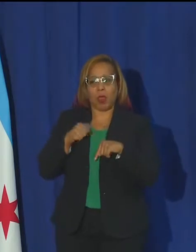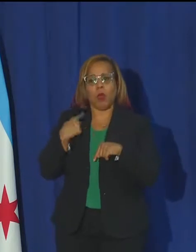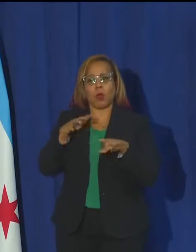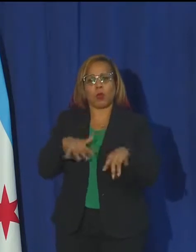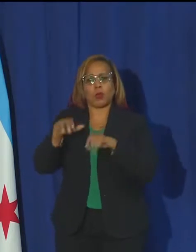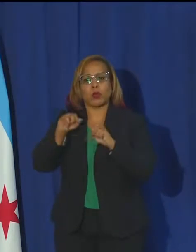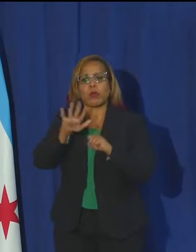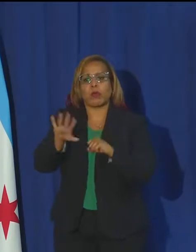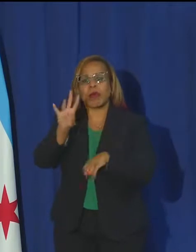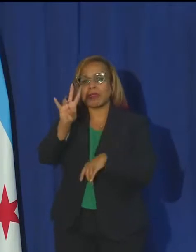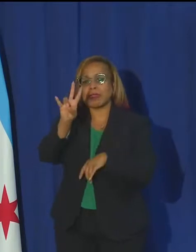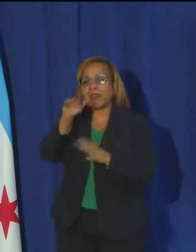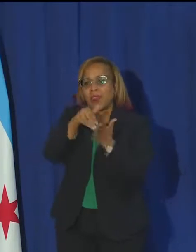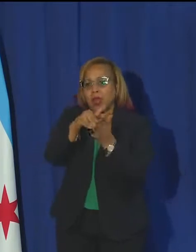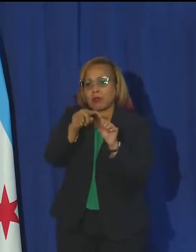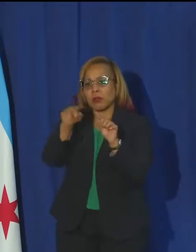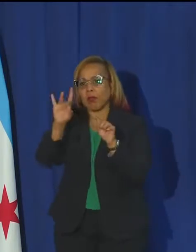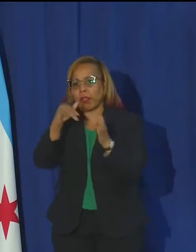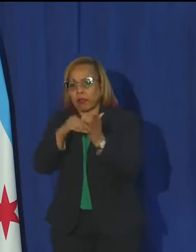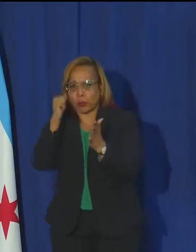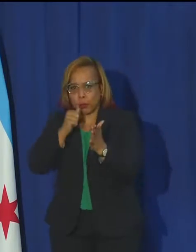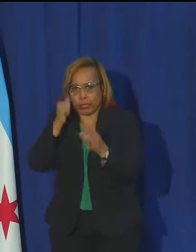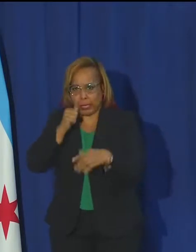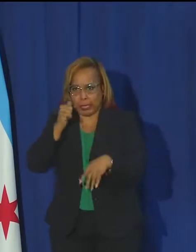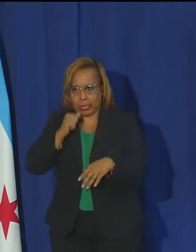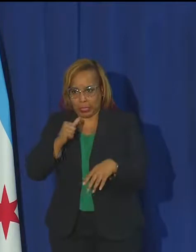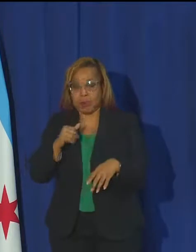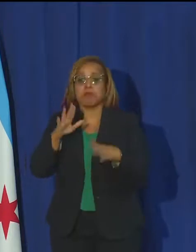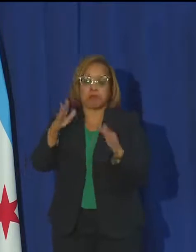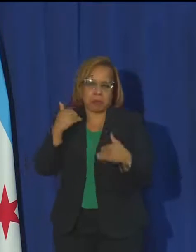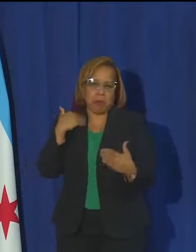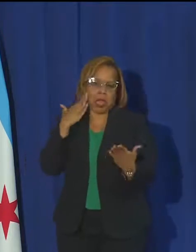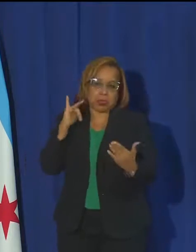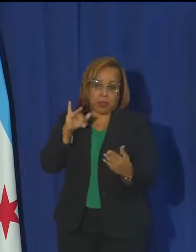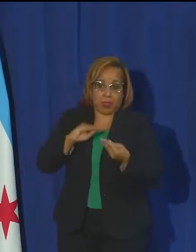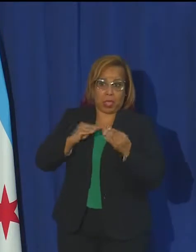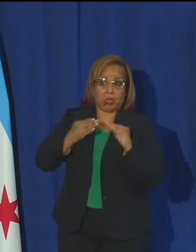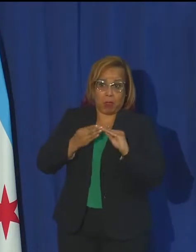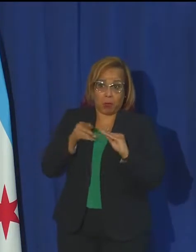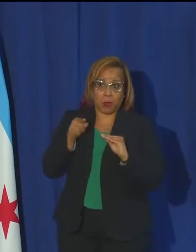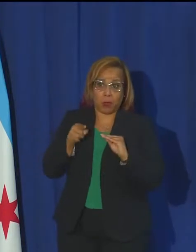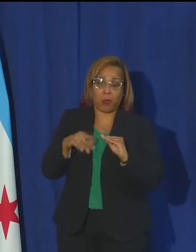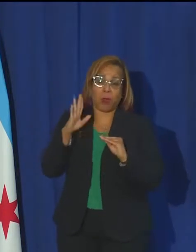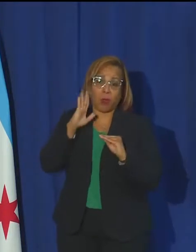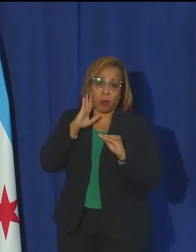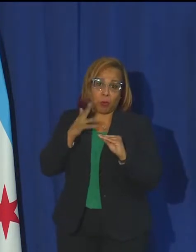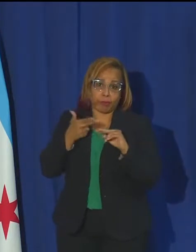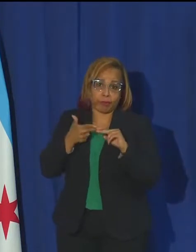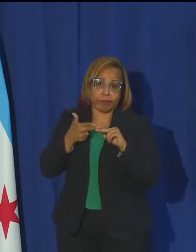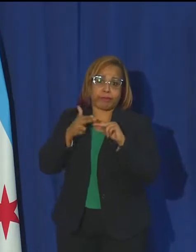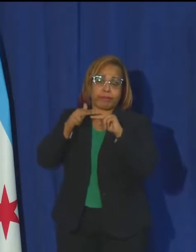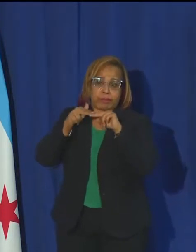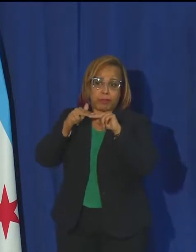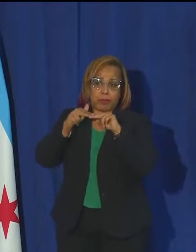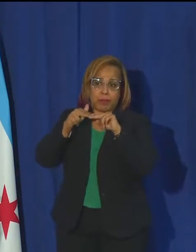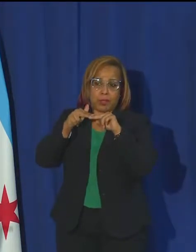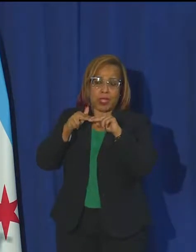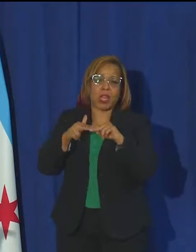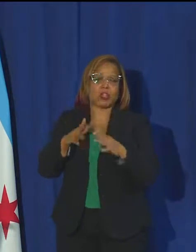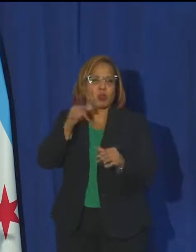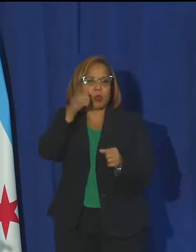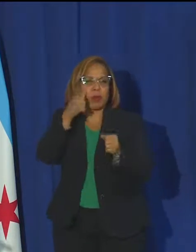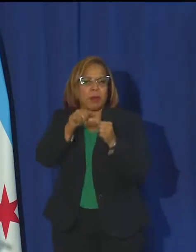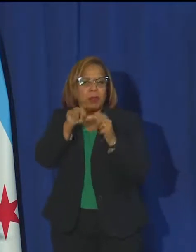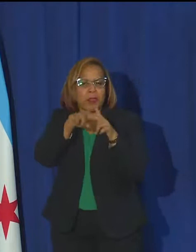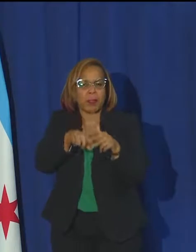doing about 7,000 to 8,000 a day. And I expect this number also to continue to grow. So you might